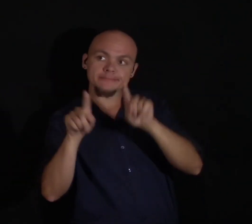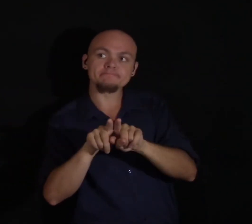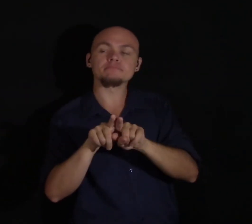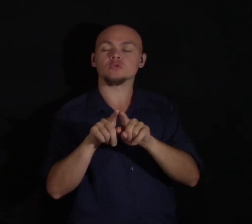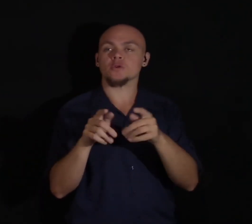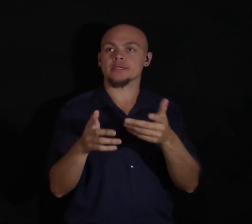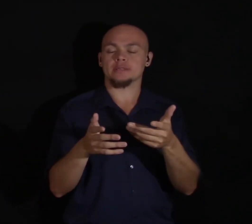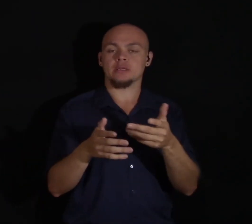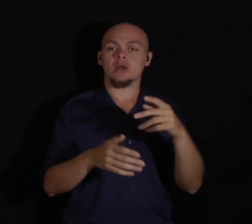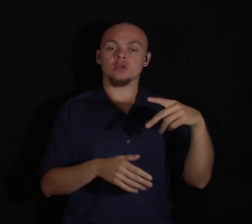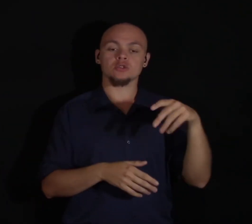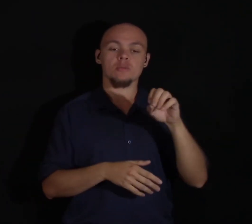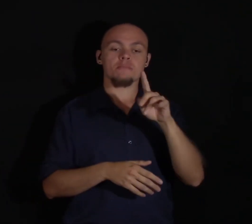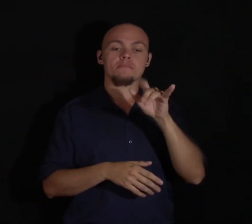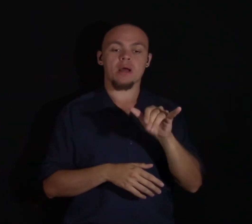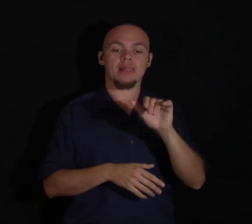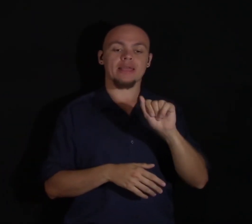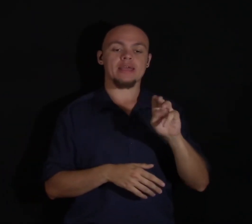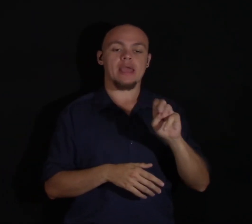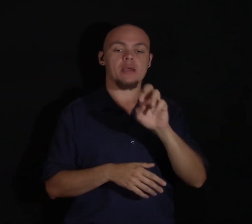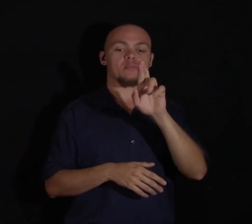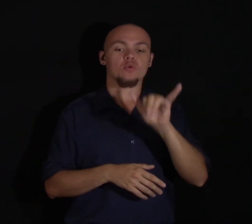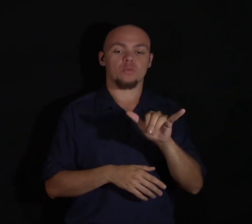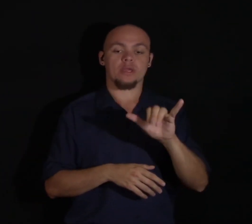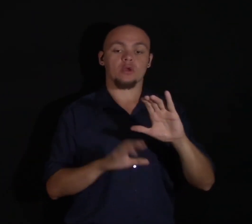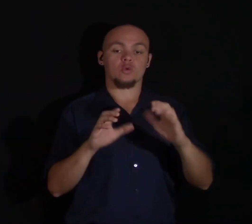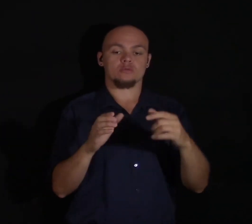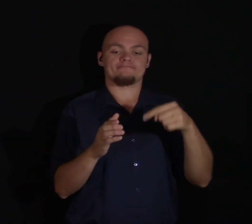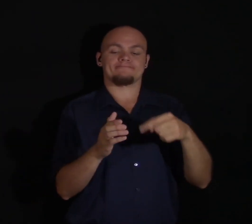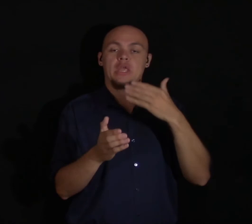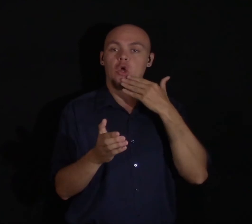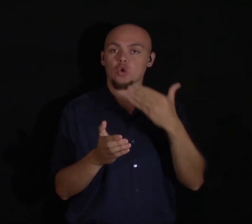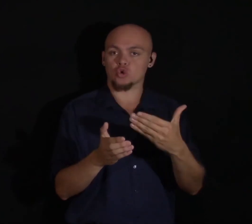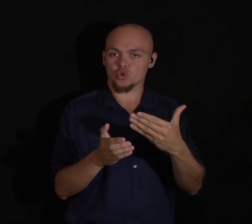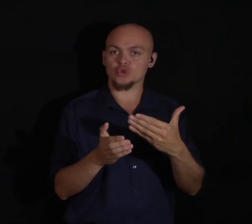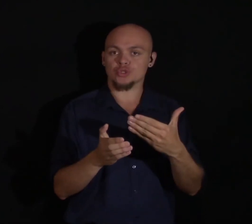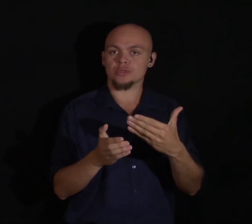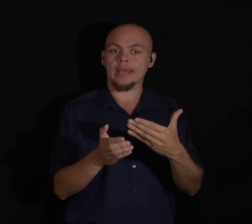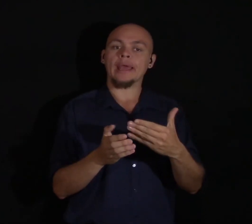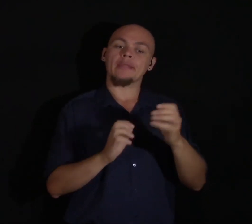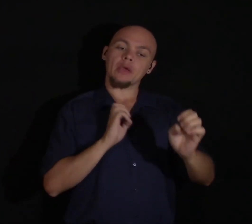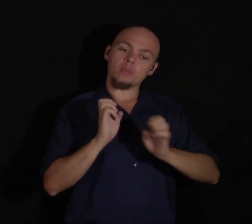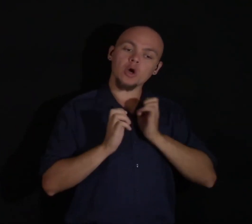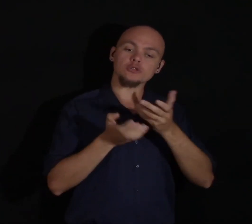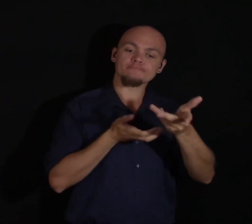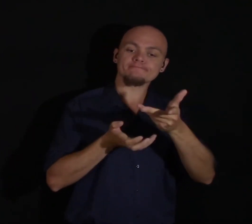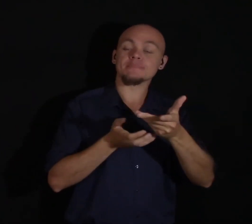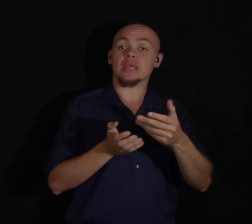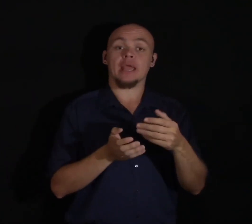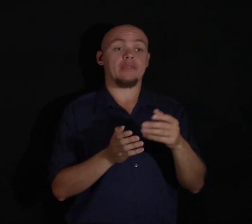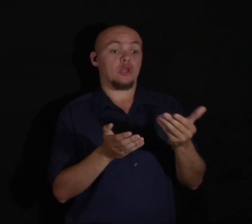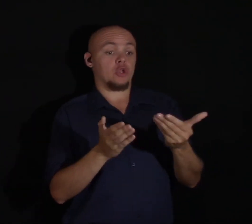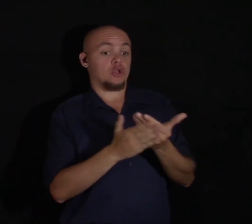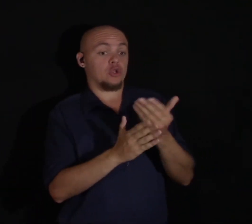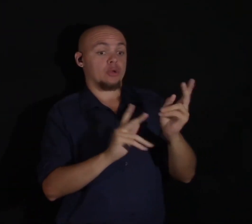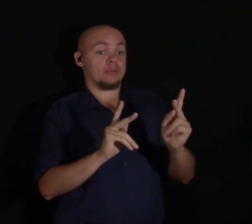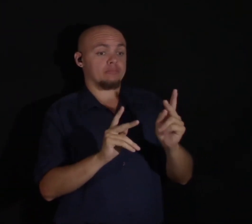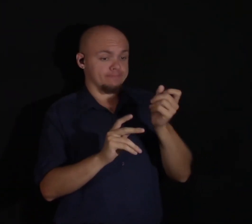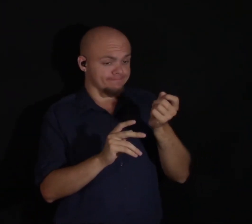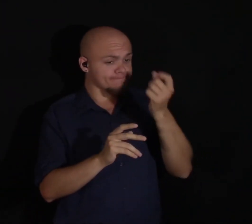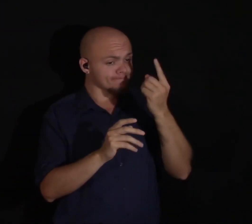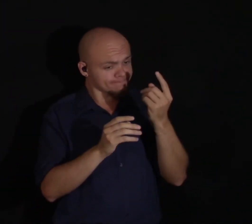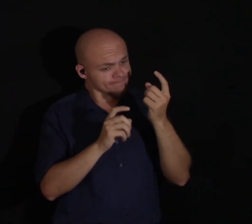So polyamorous groups are really good at that. They talk about emotions, they deal with emotions, and they help the newbies understand what's going on with them.